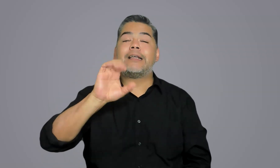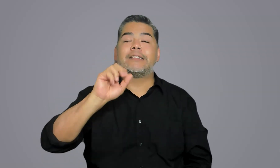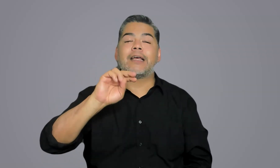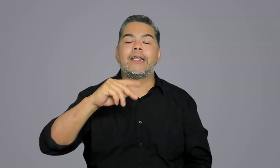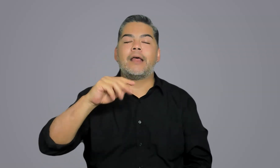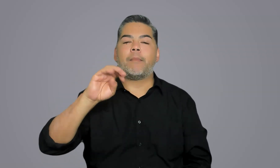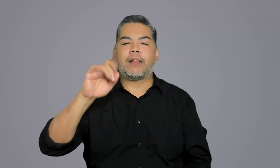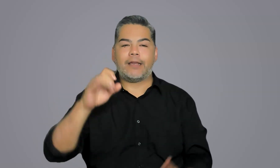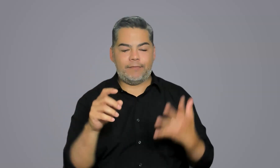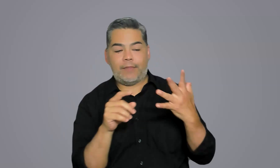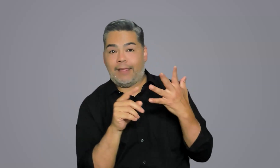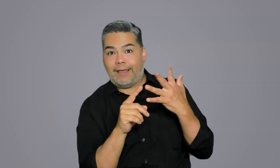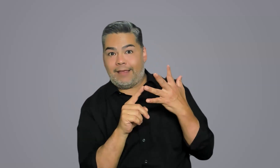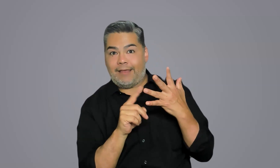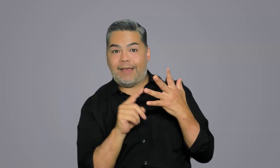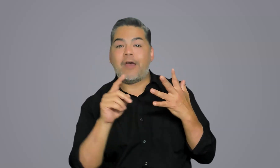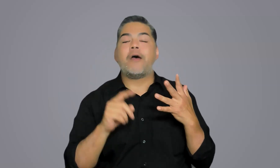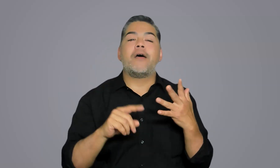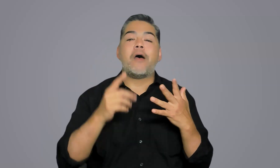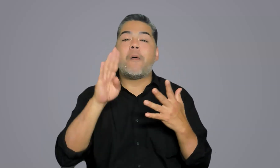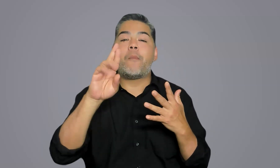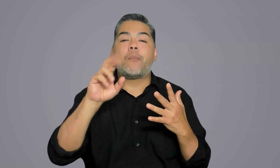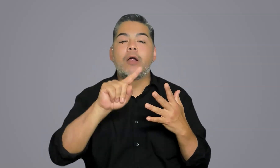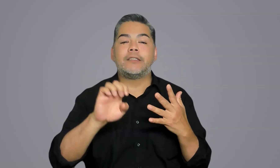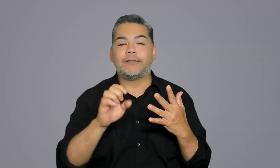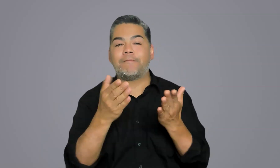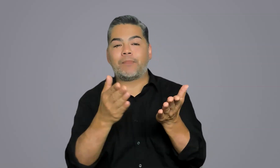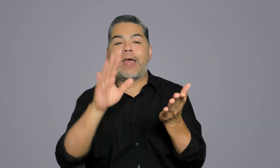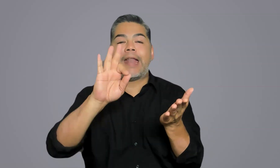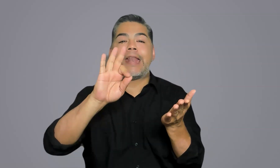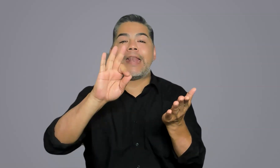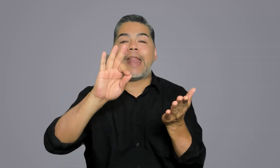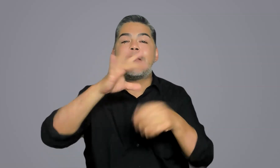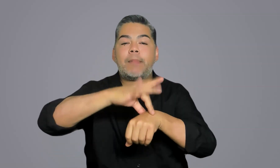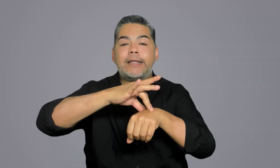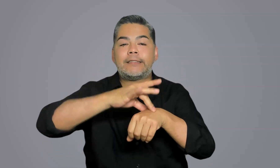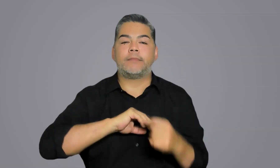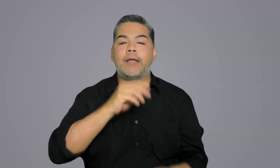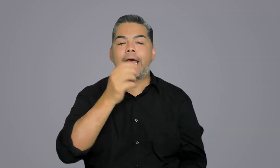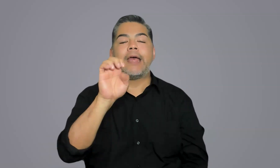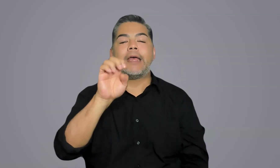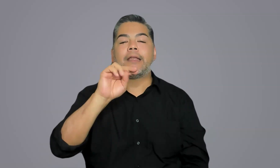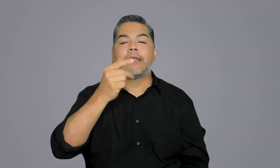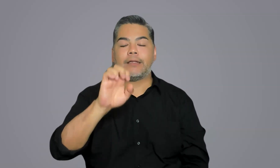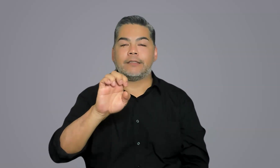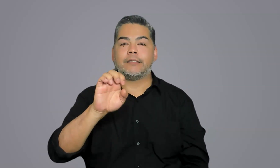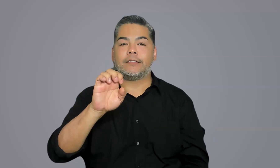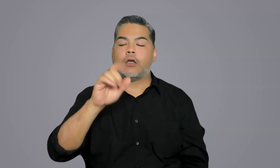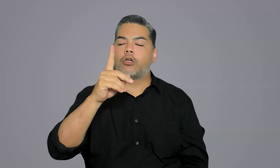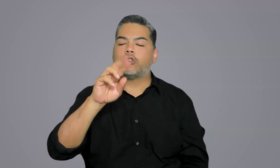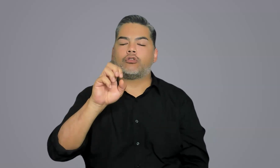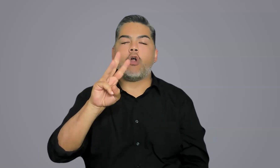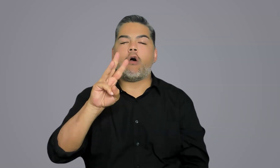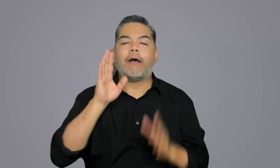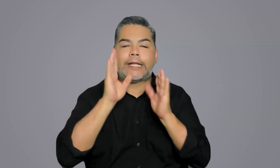sponsors, Nine Planets Hosting, Engage, Draw Attention, Multidots,